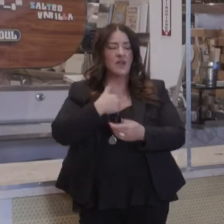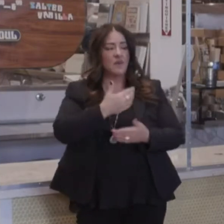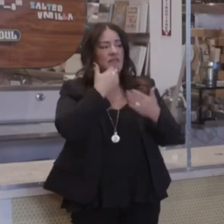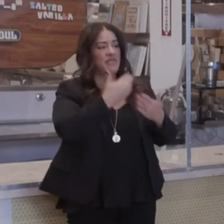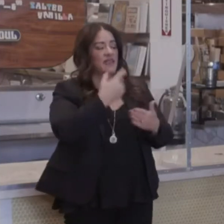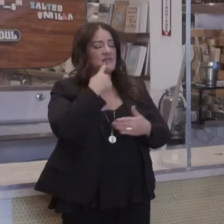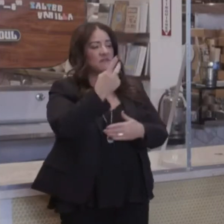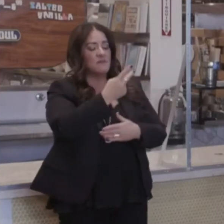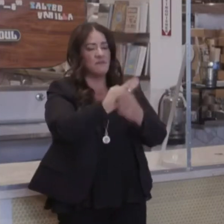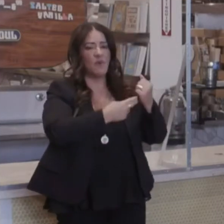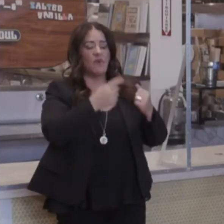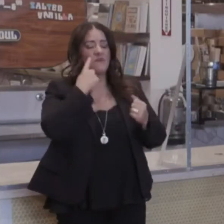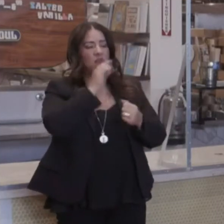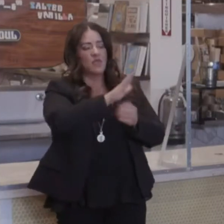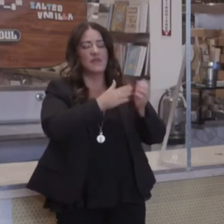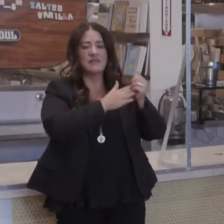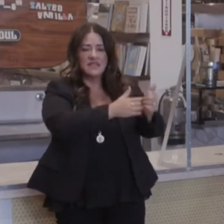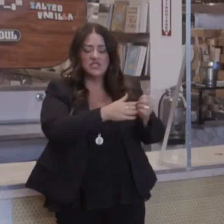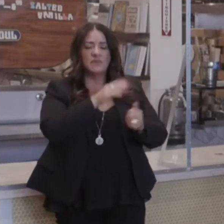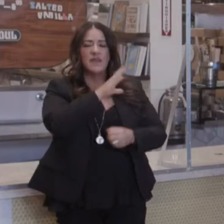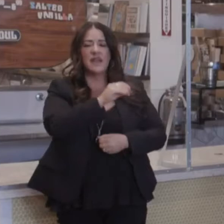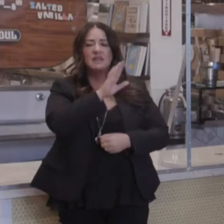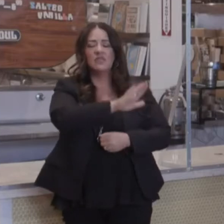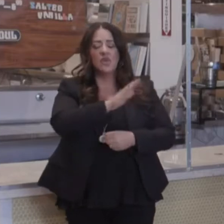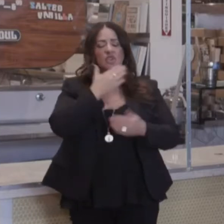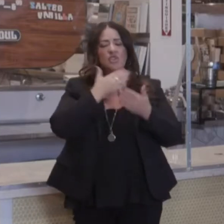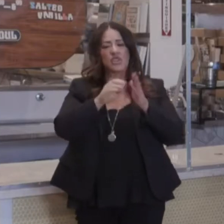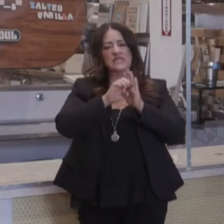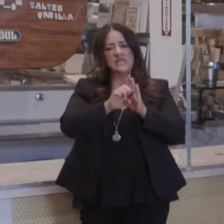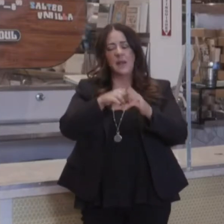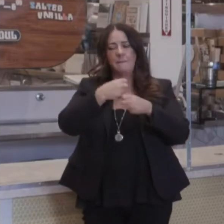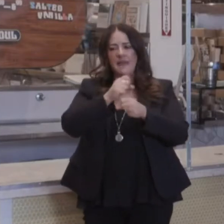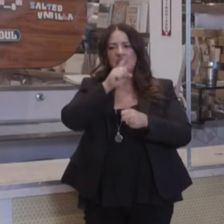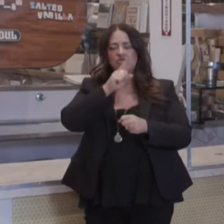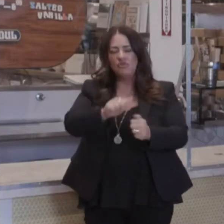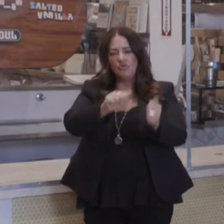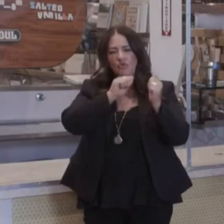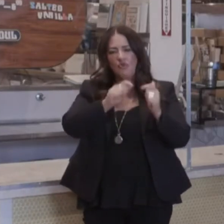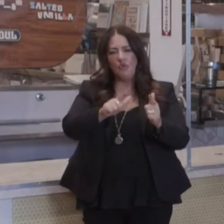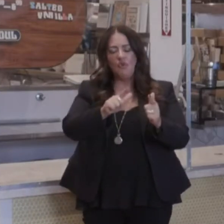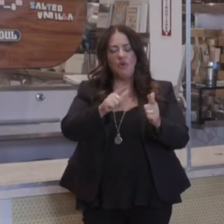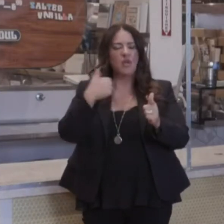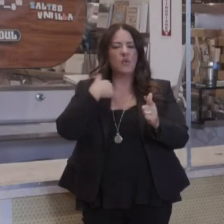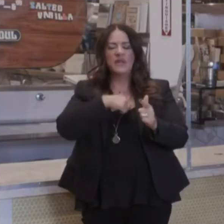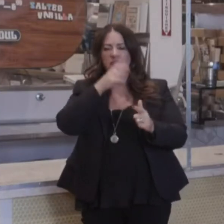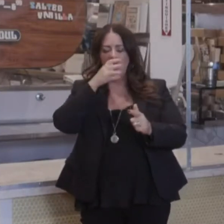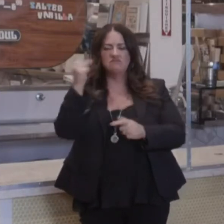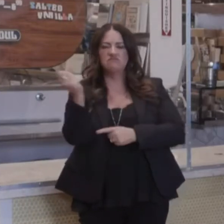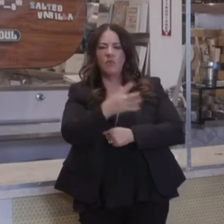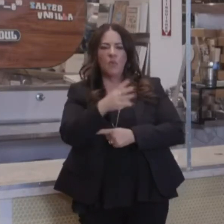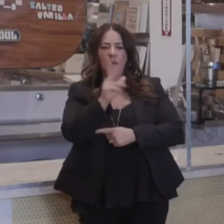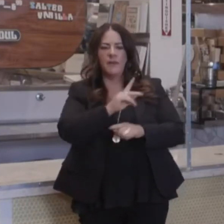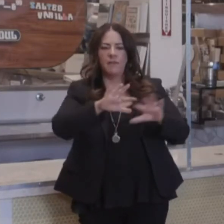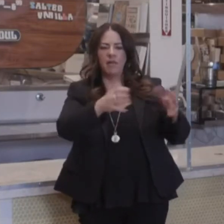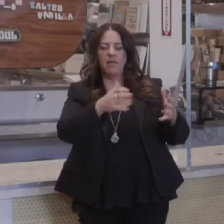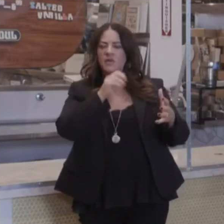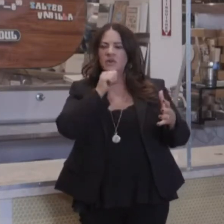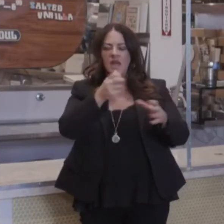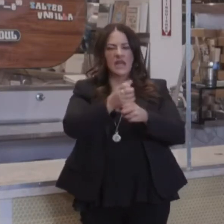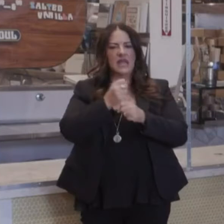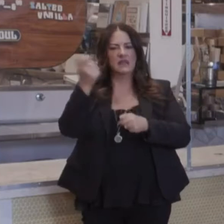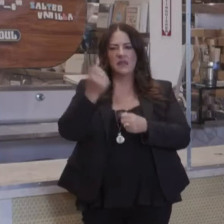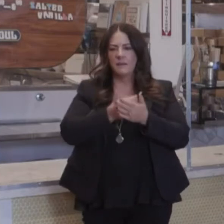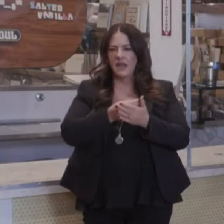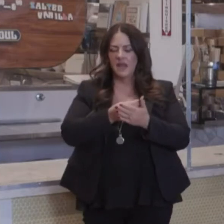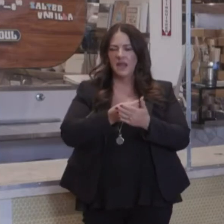for their leadership and their demonstrable example of making sure that we're there for the folks that have always been